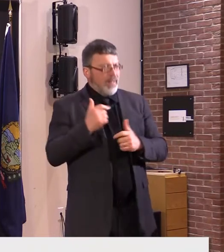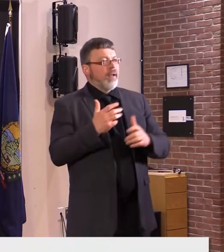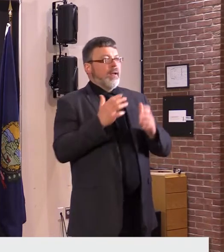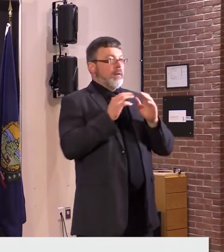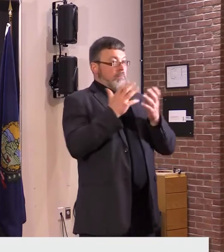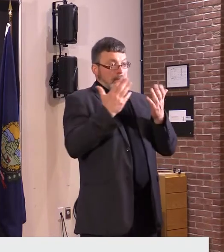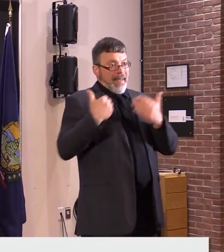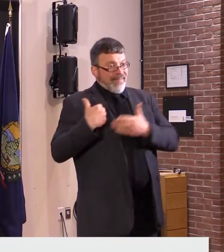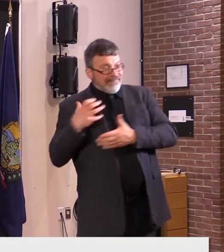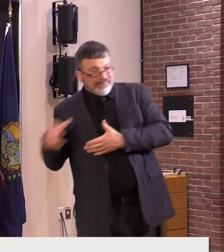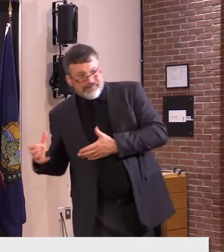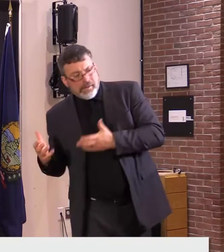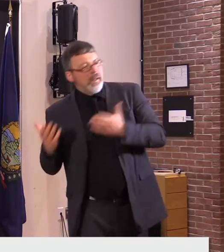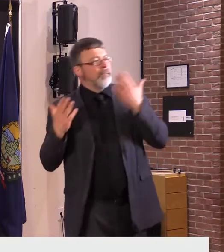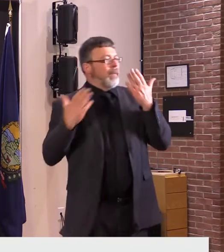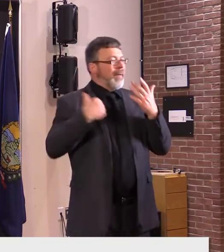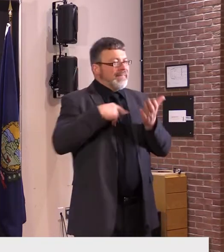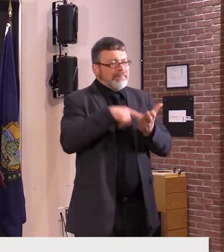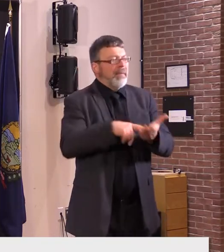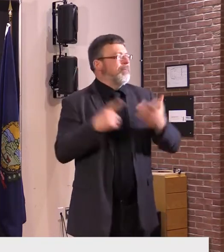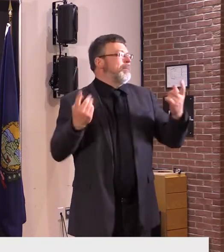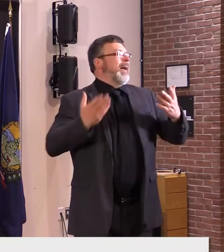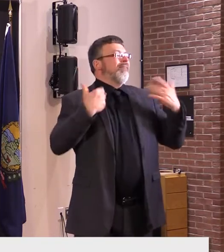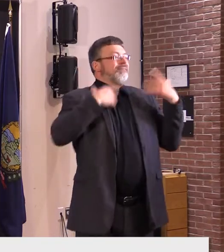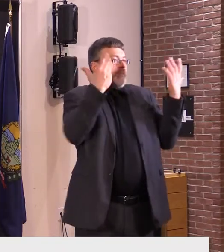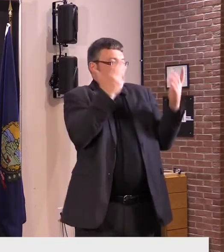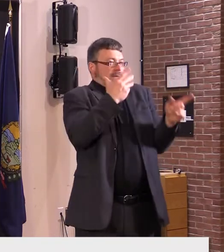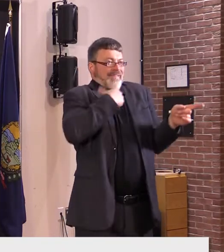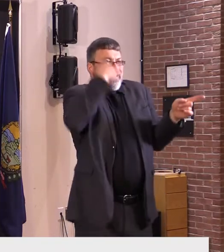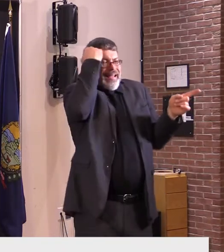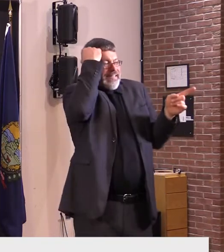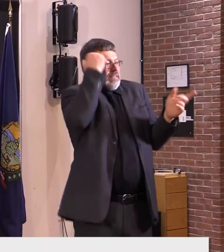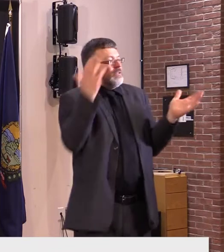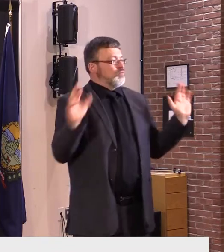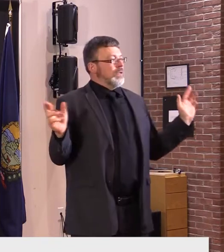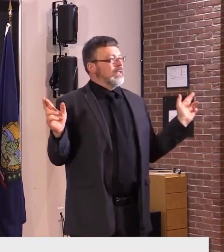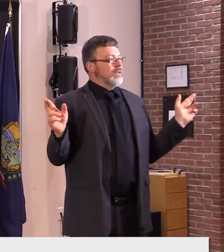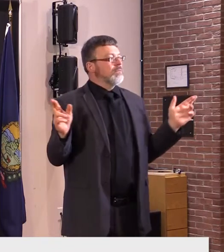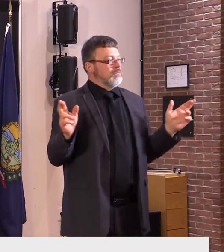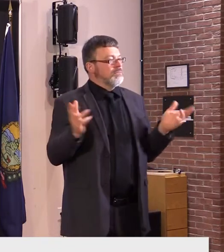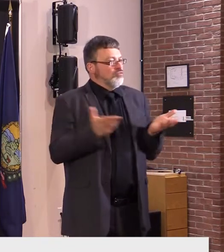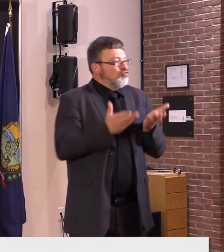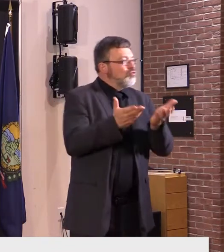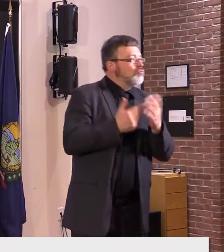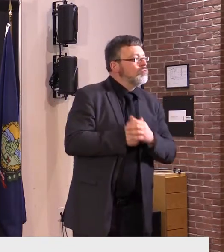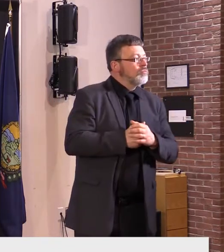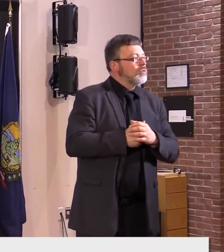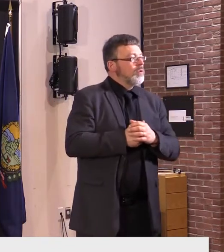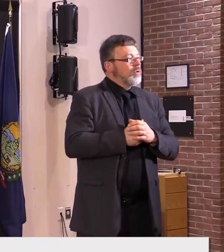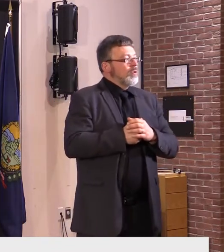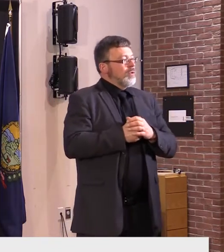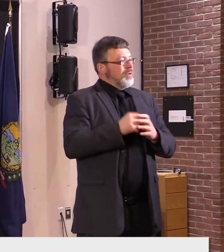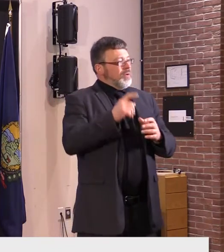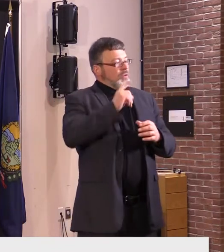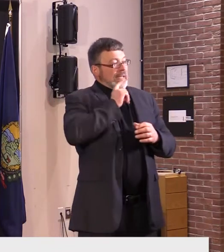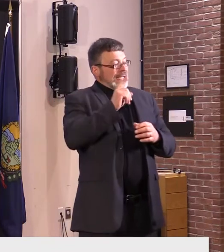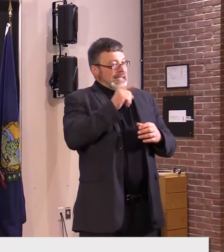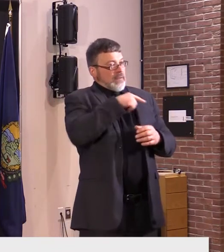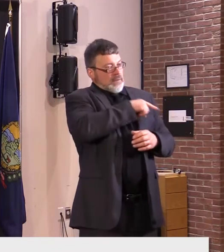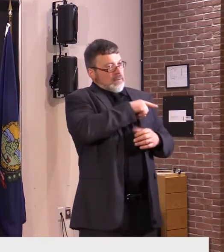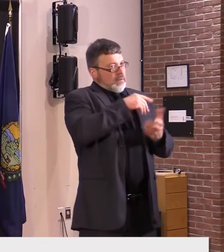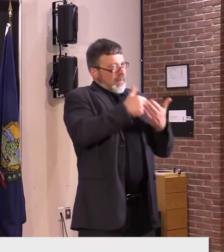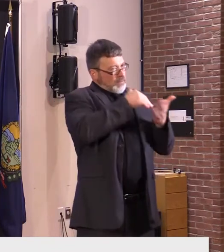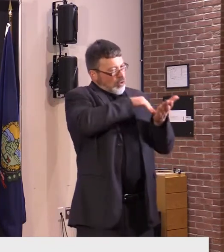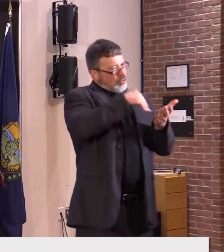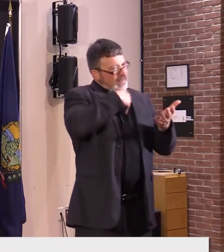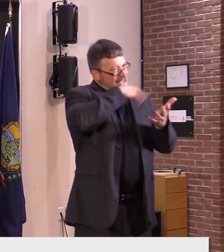to do. And at a time of shortage, as the governor was alluding to, we try to be helpful in directing them to